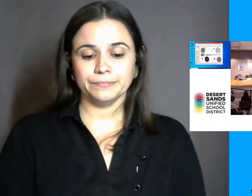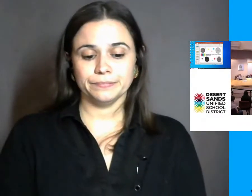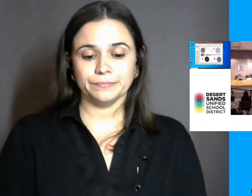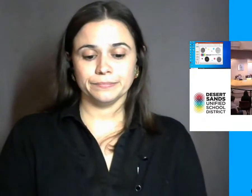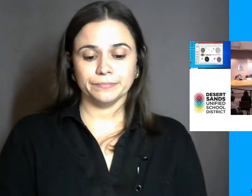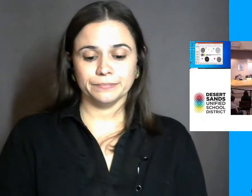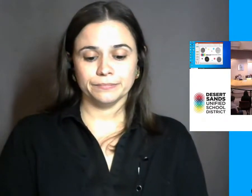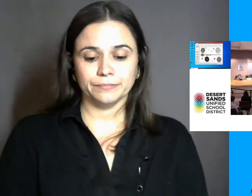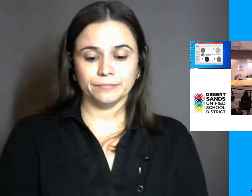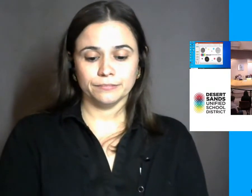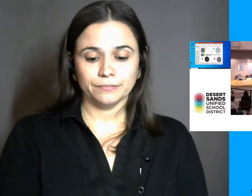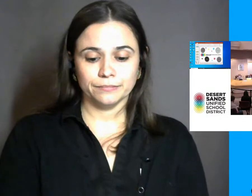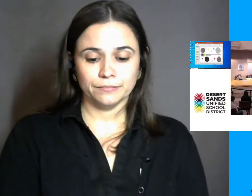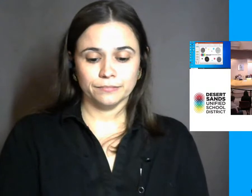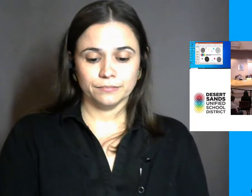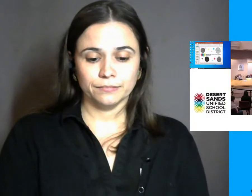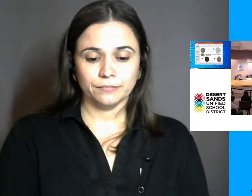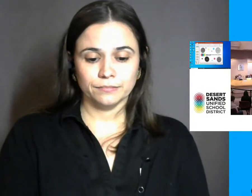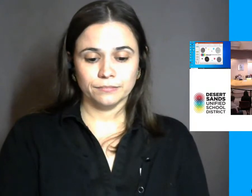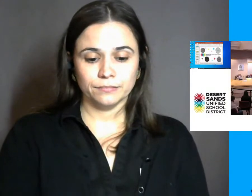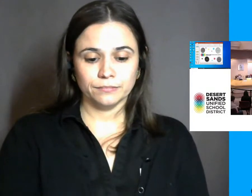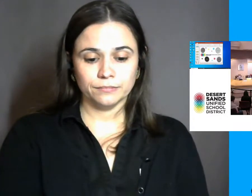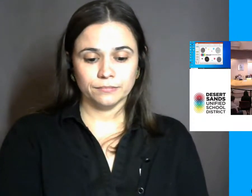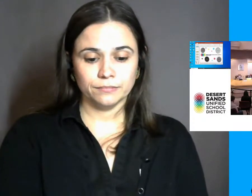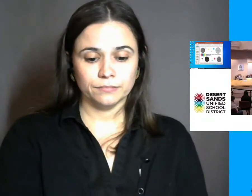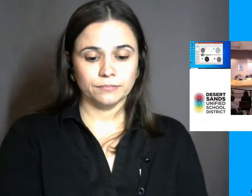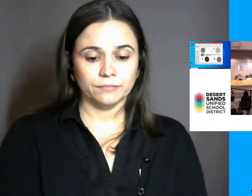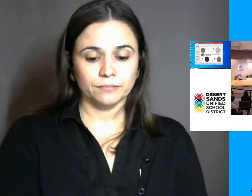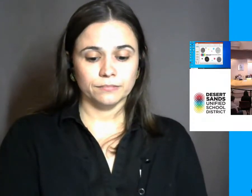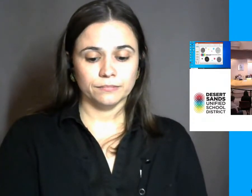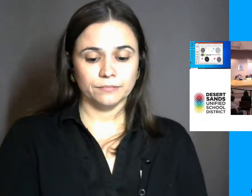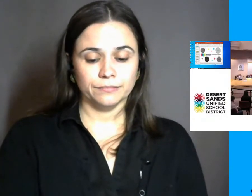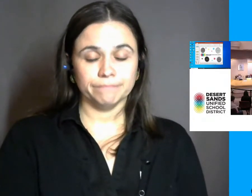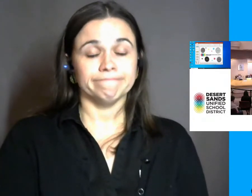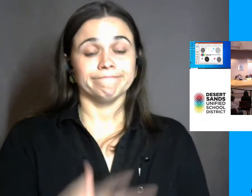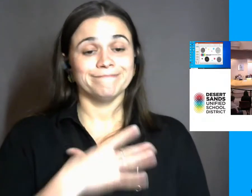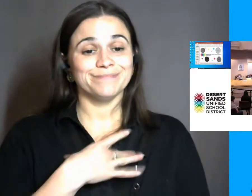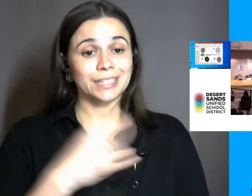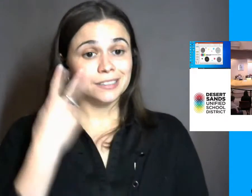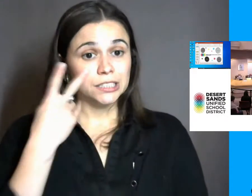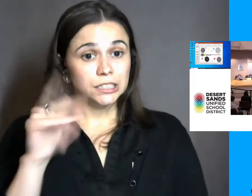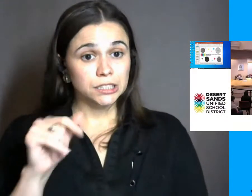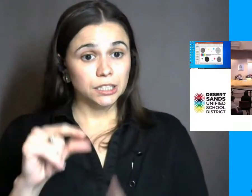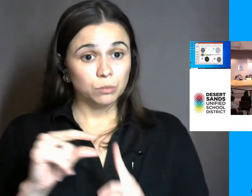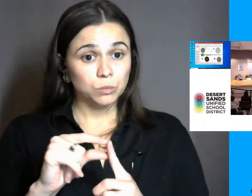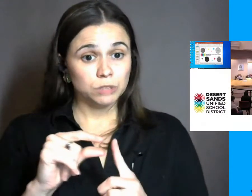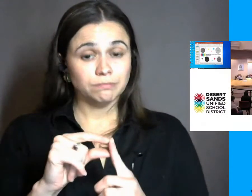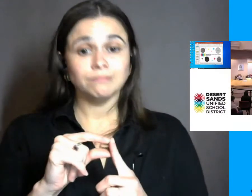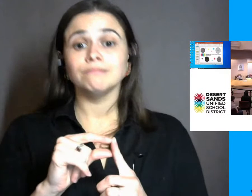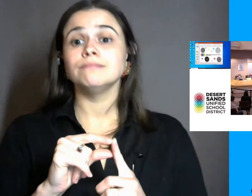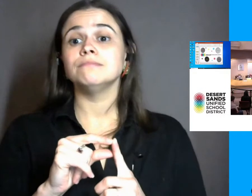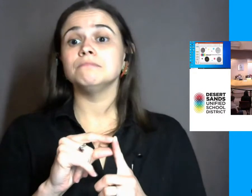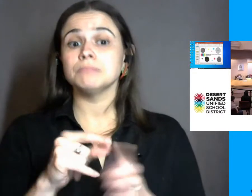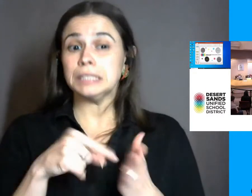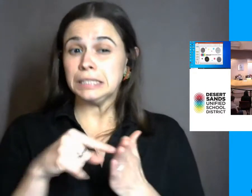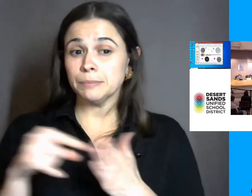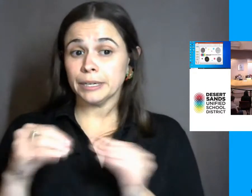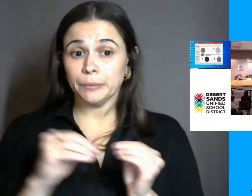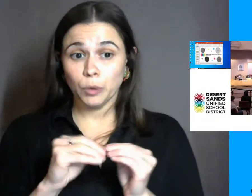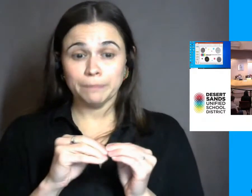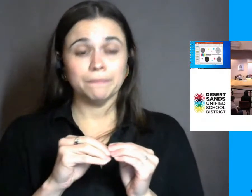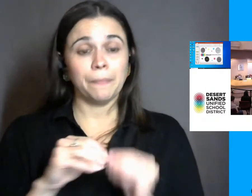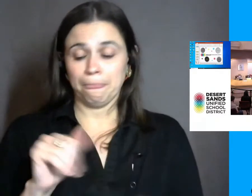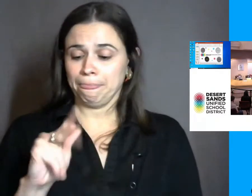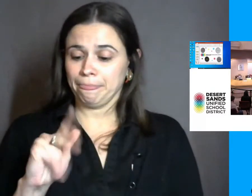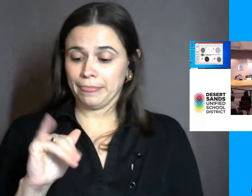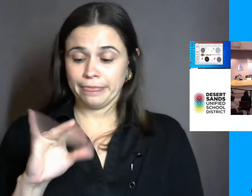I like seeing that we're doing, spending even more, making sure that we're expanding our AVID program in the LCAP. And